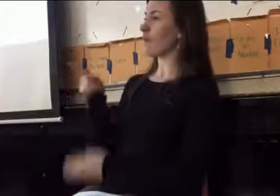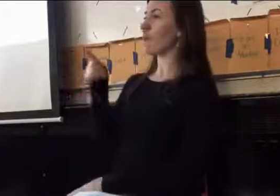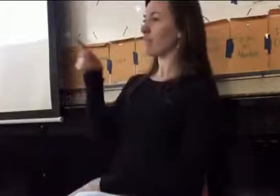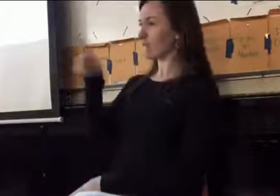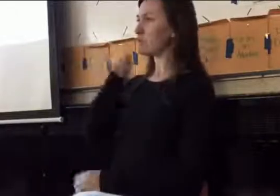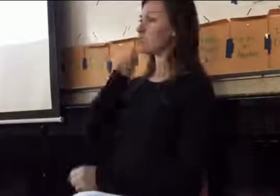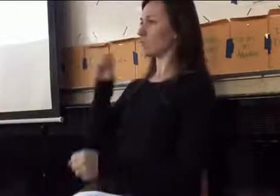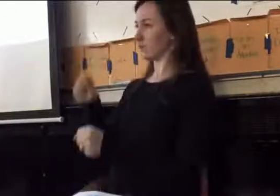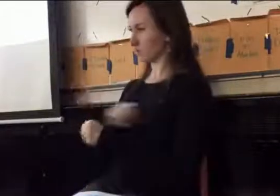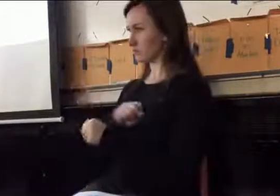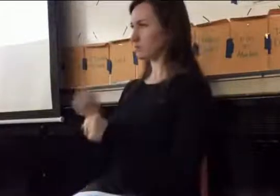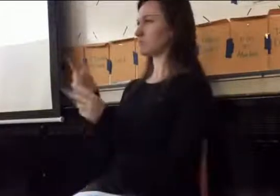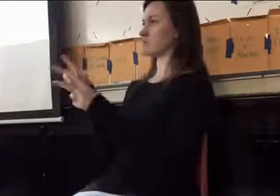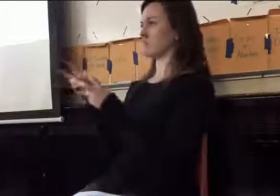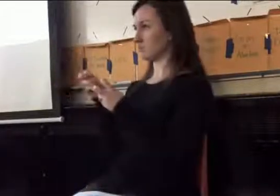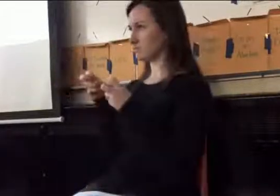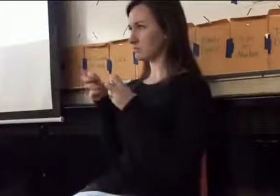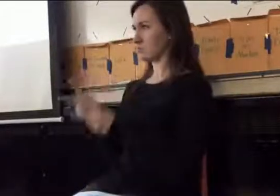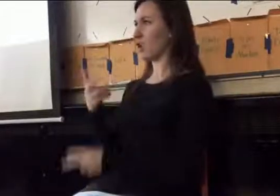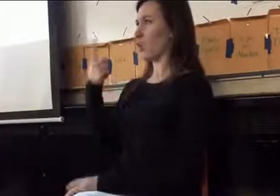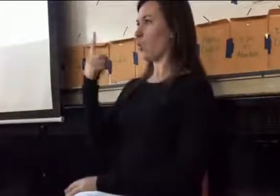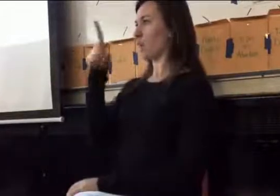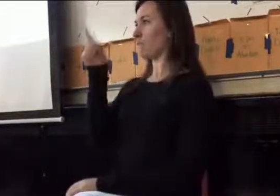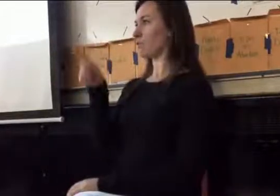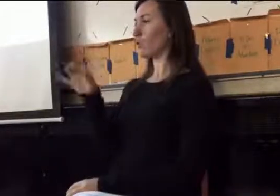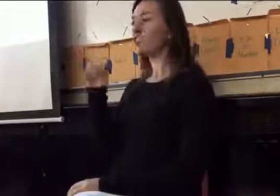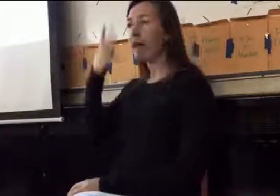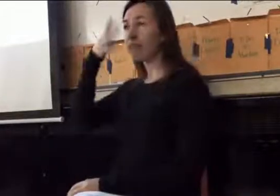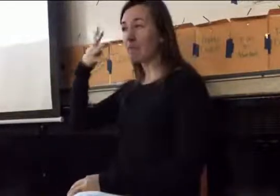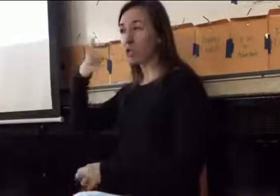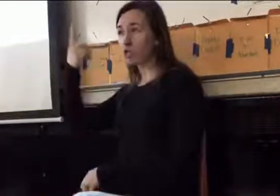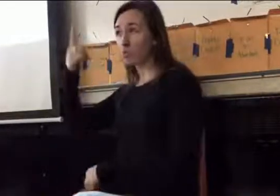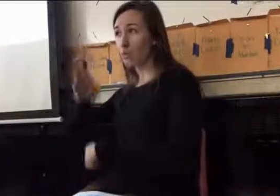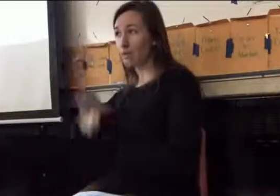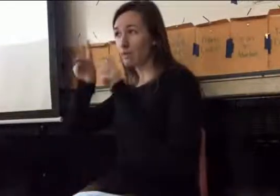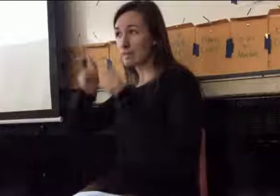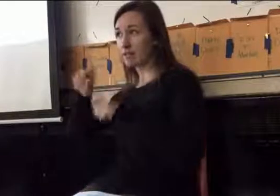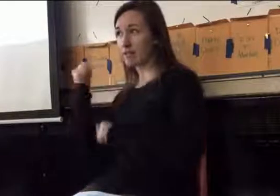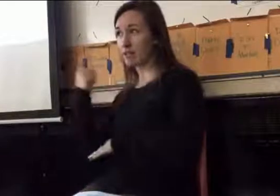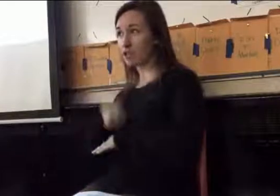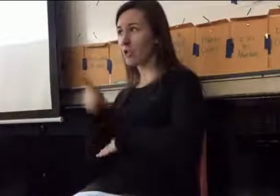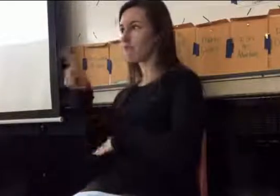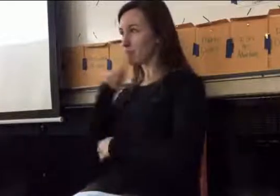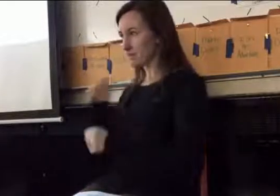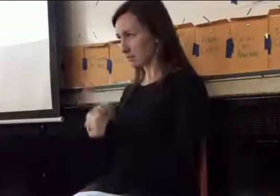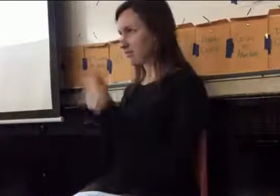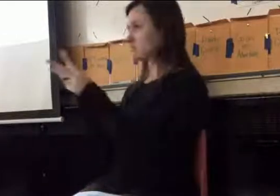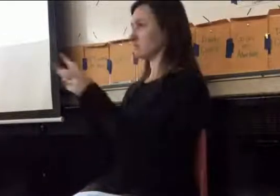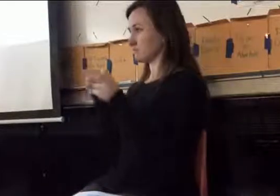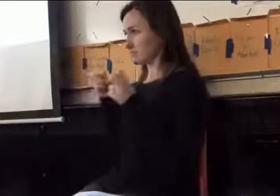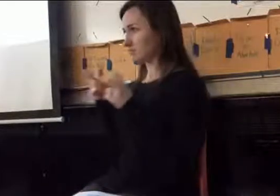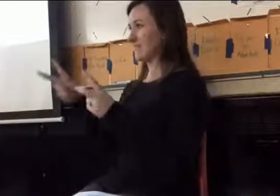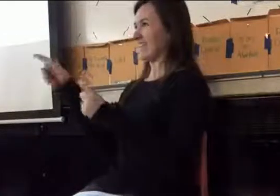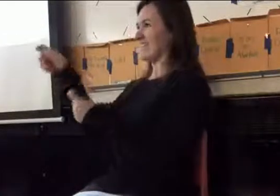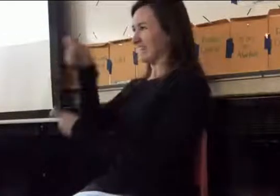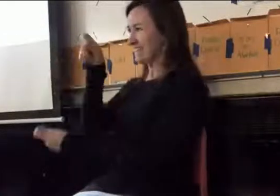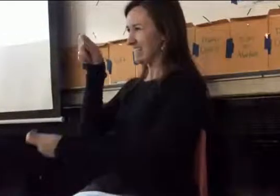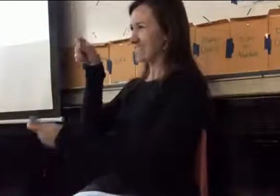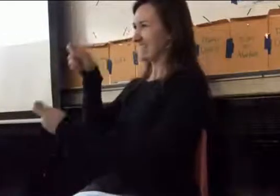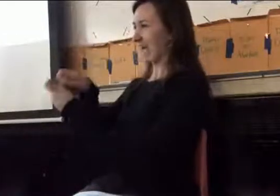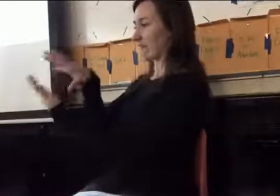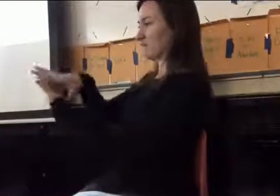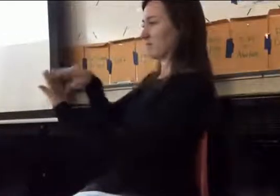one of the word-for-word questions, just like your immigration one on the test the other day. This is the exact word-for-word from the AP